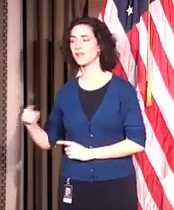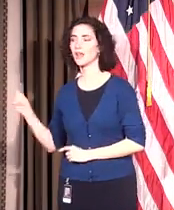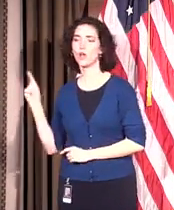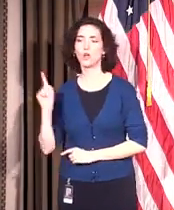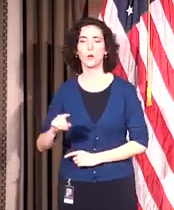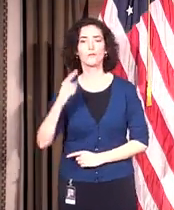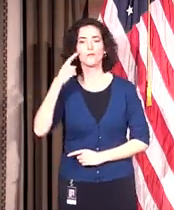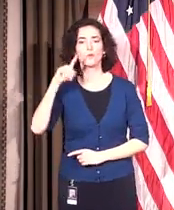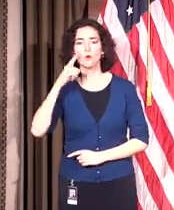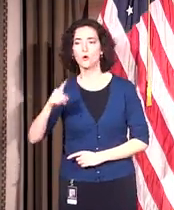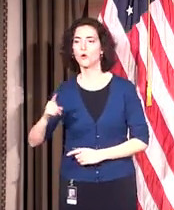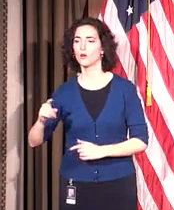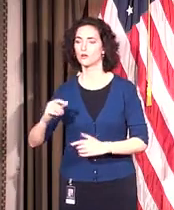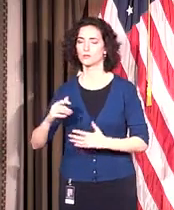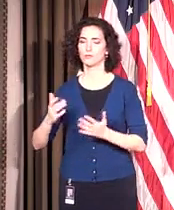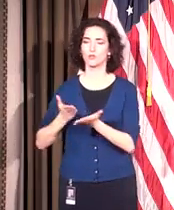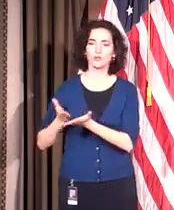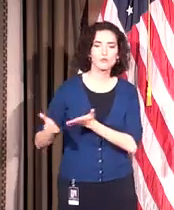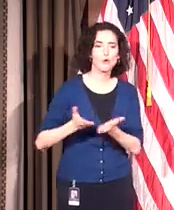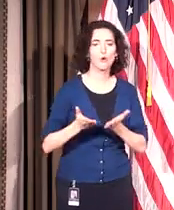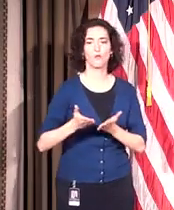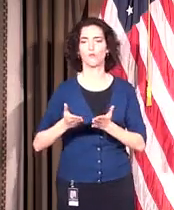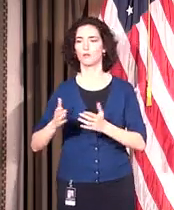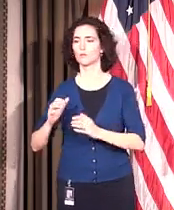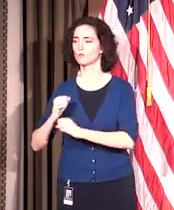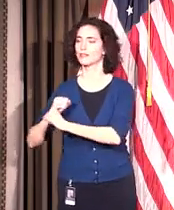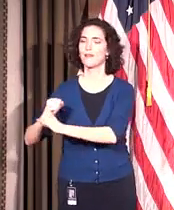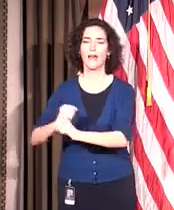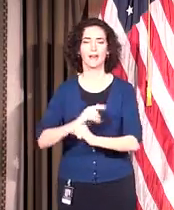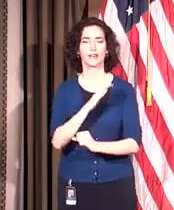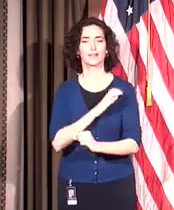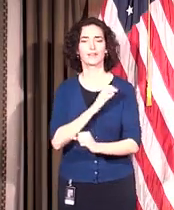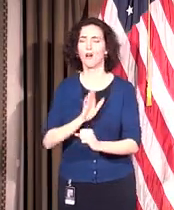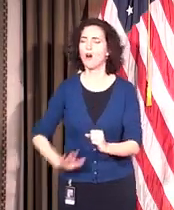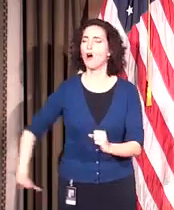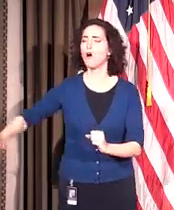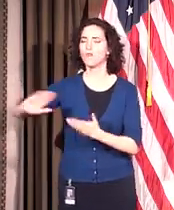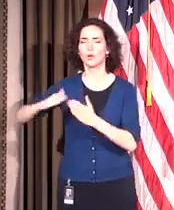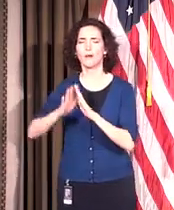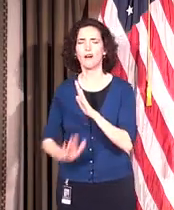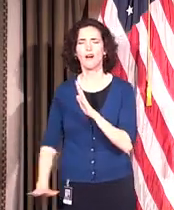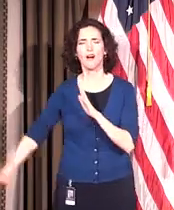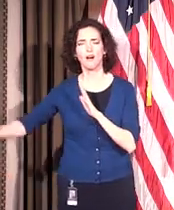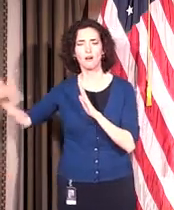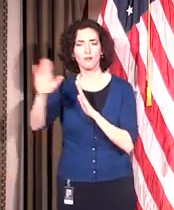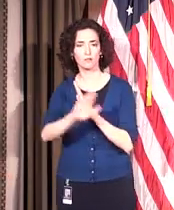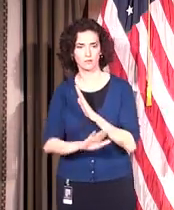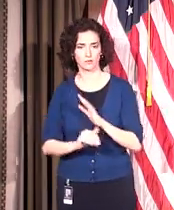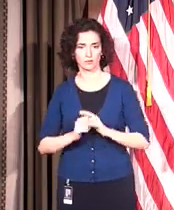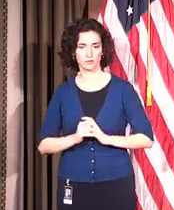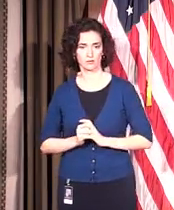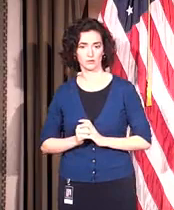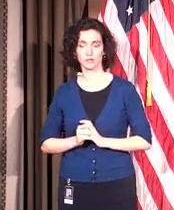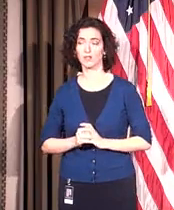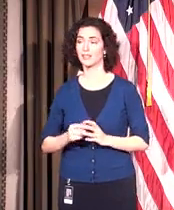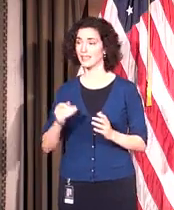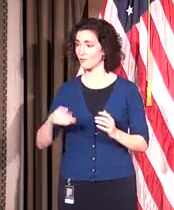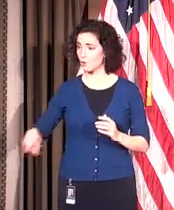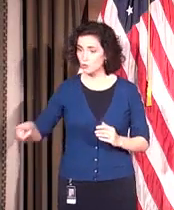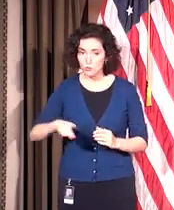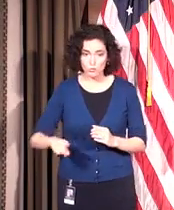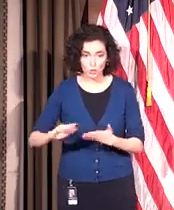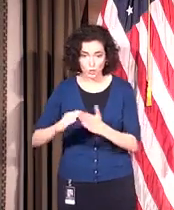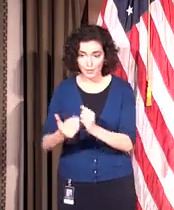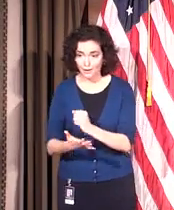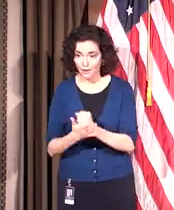and protect all of our citizens and all of our communities. And I believe that with your help and with your support in